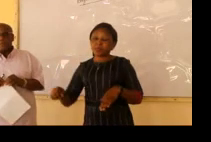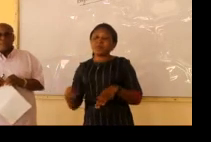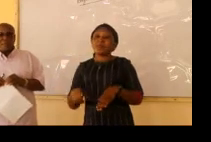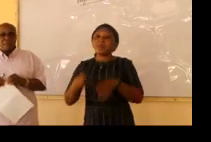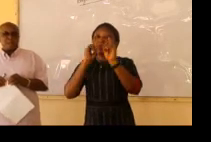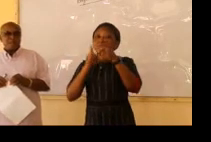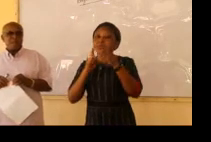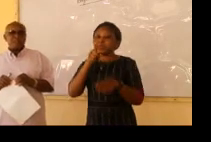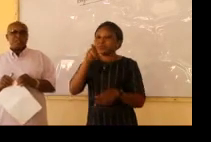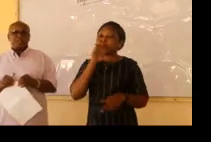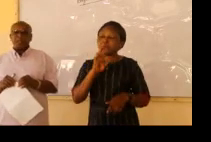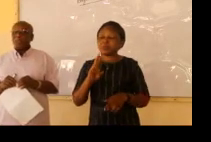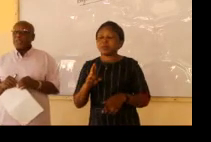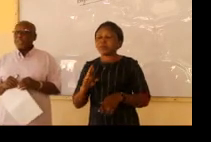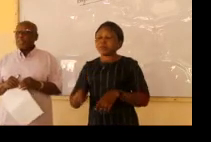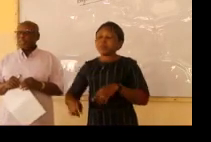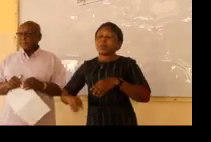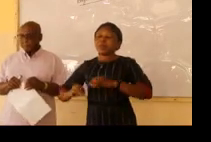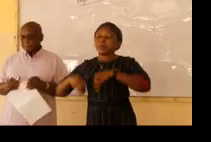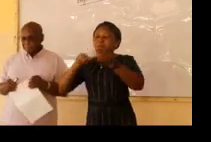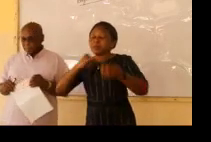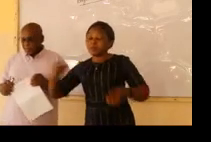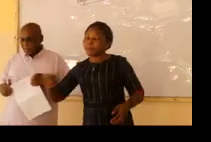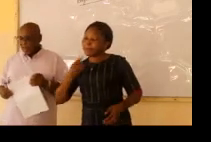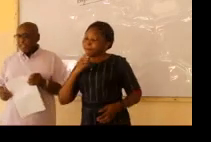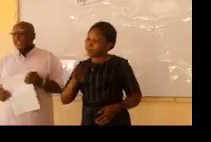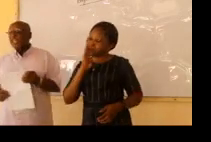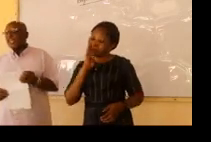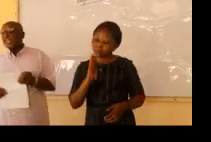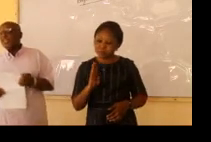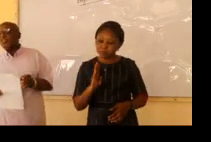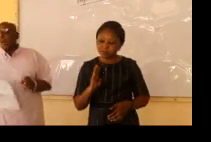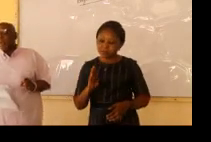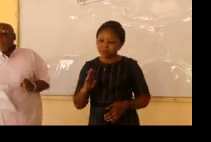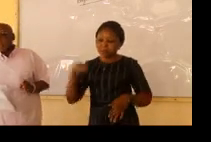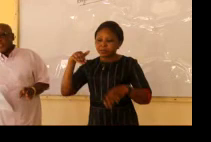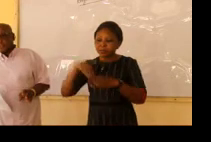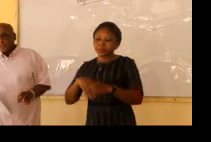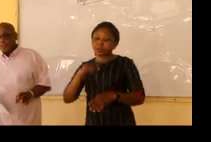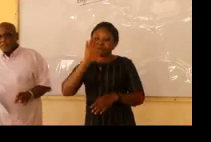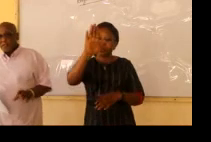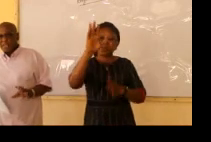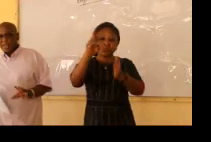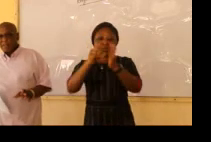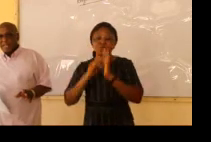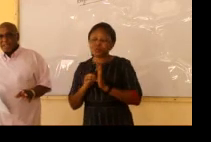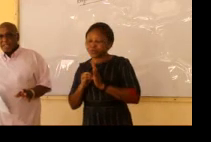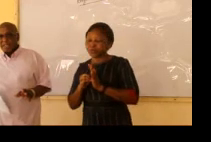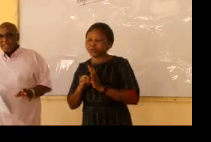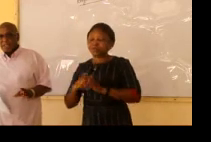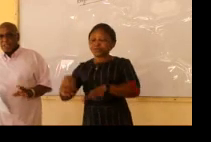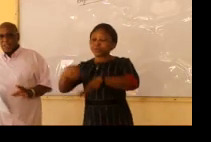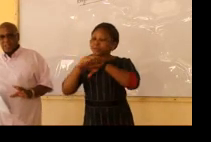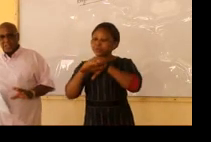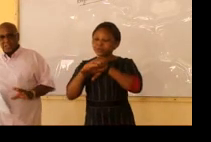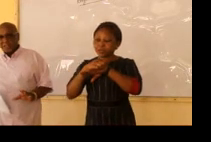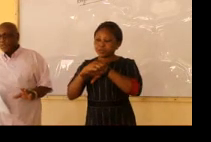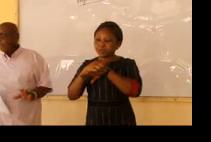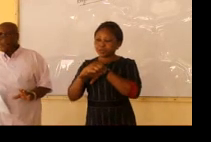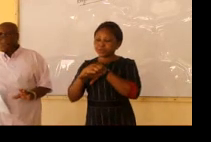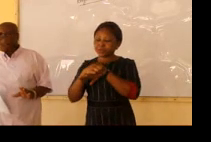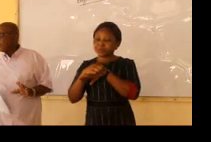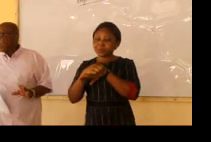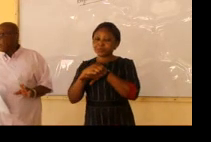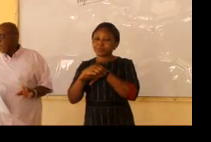given must be in your own vocabulary, your